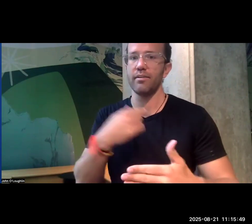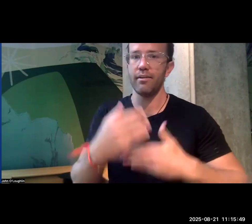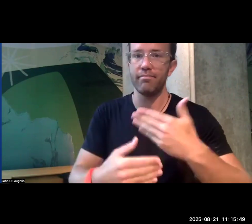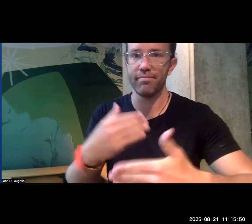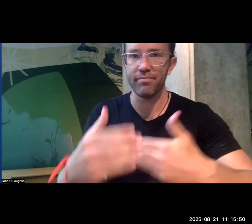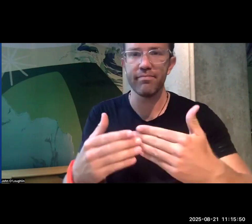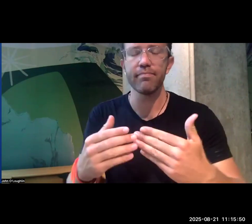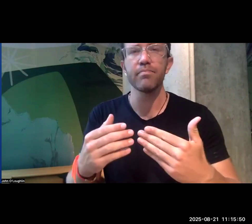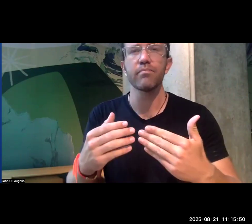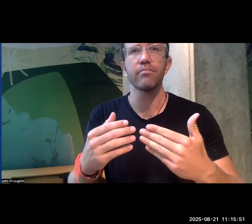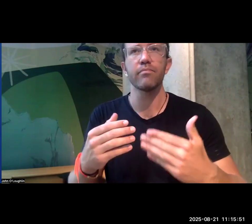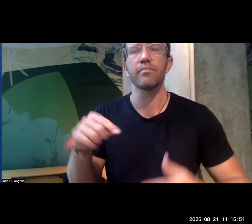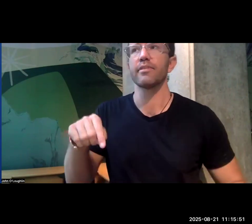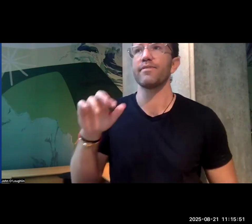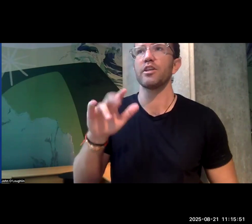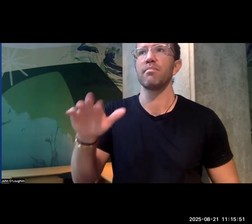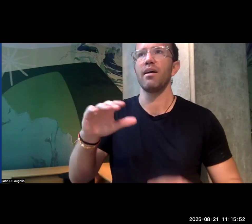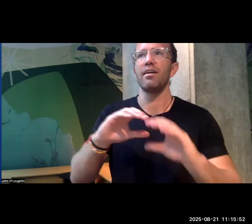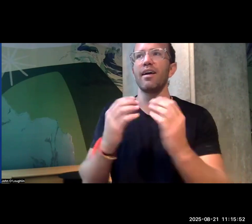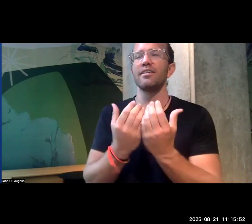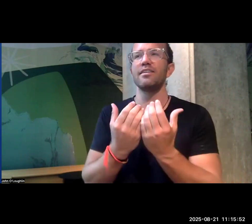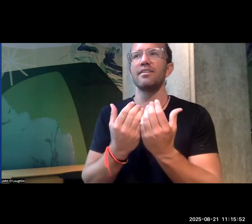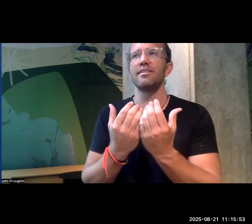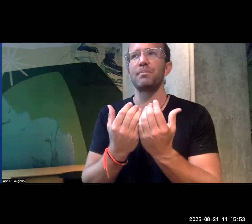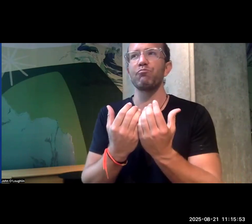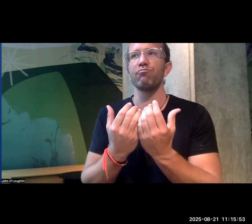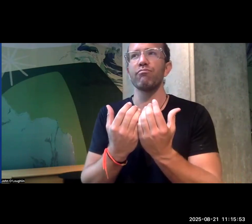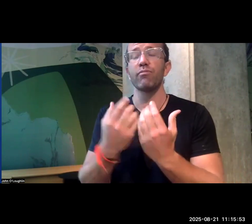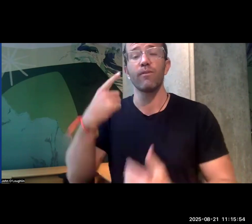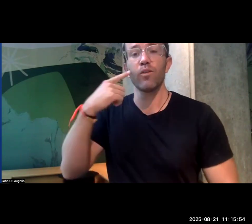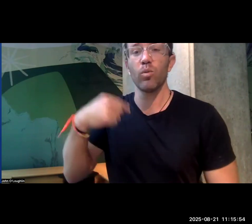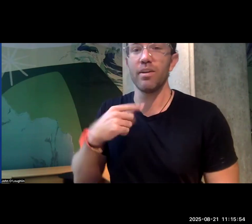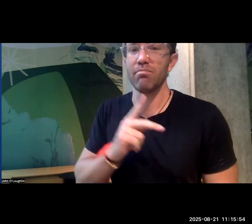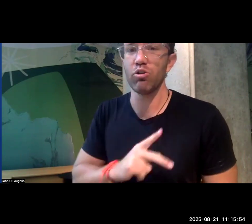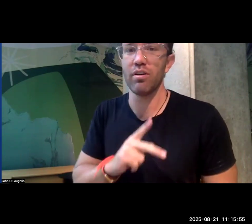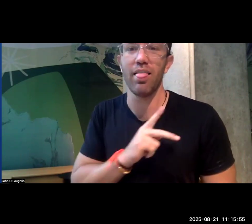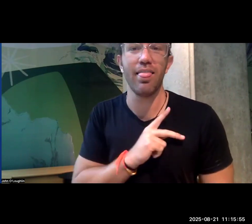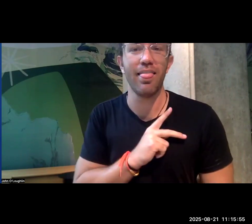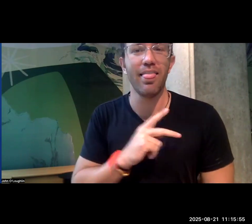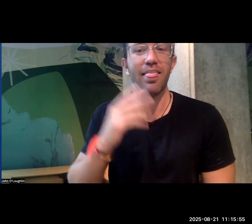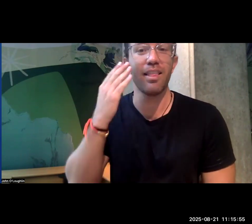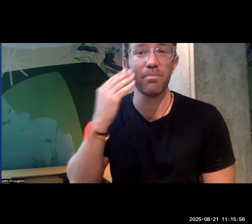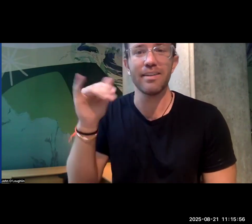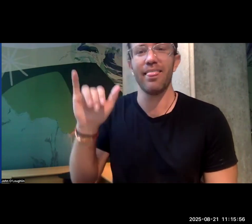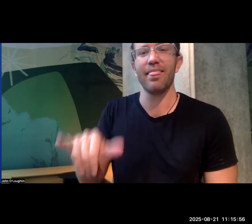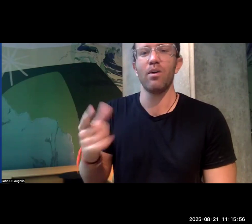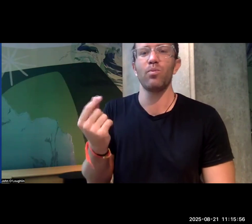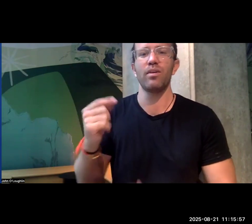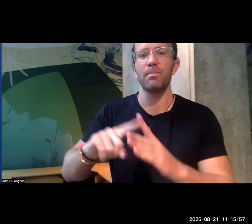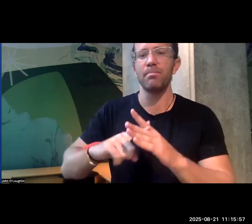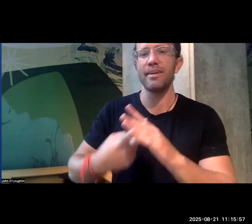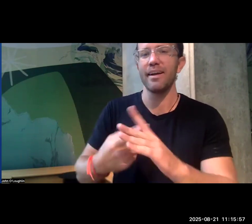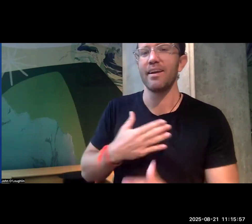Okay, so before we continue on, this fingerspelling class, for me